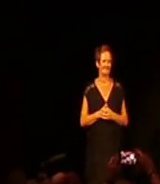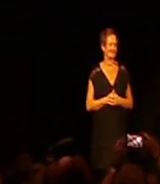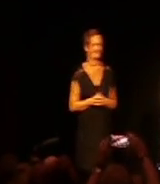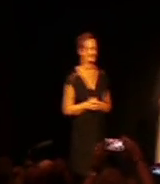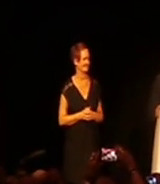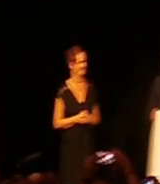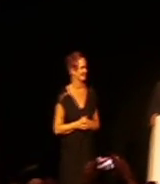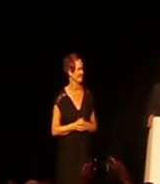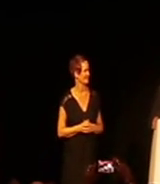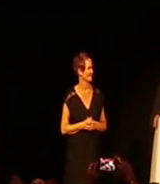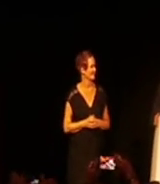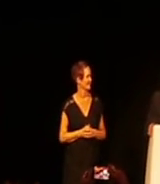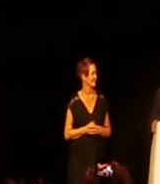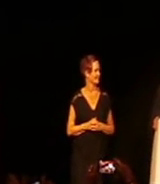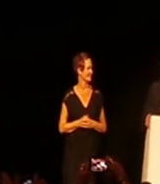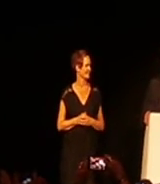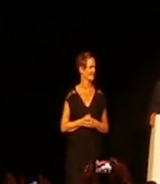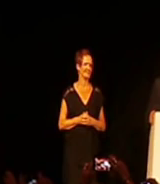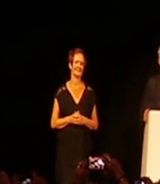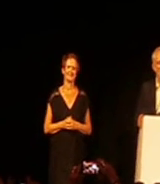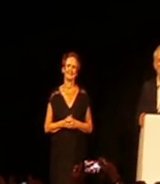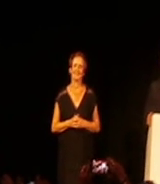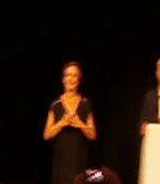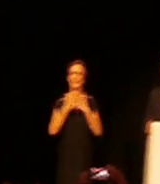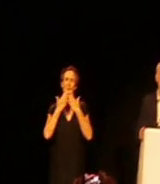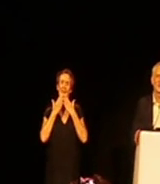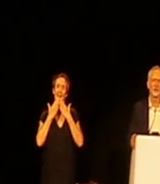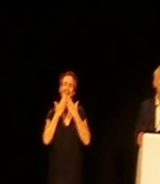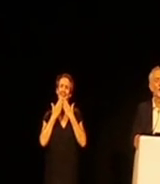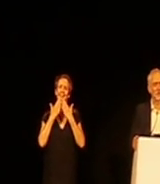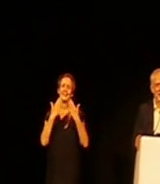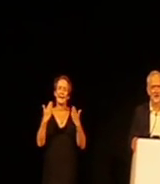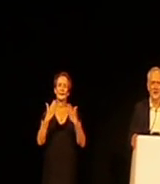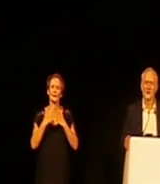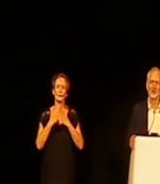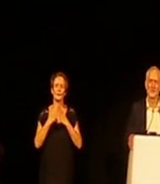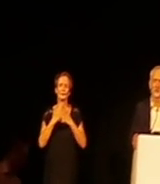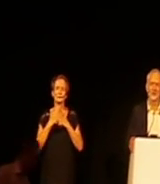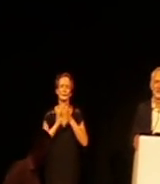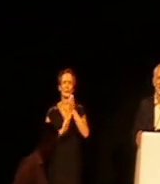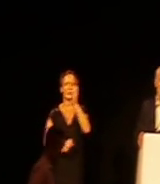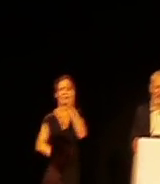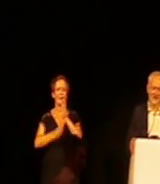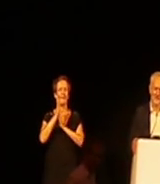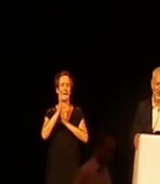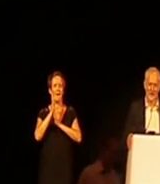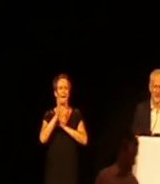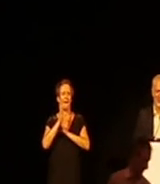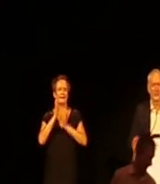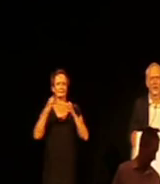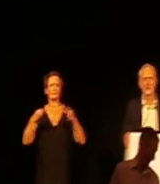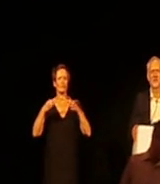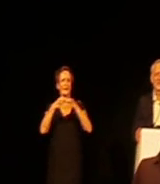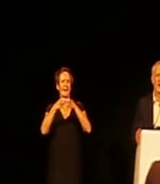So could we say a special very big thank you to the Fire Brigades Union, because they not